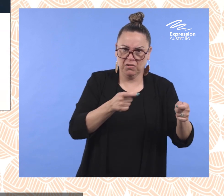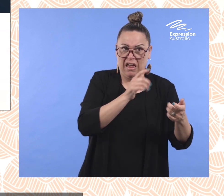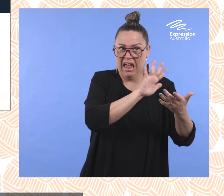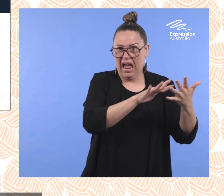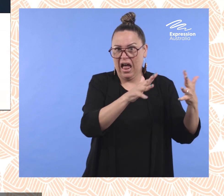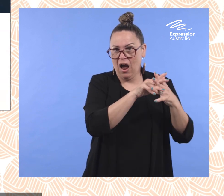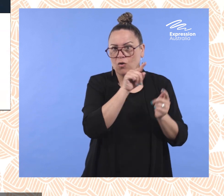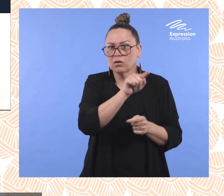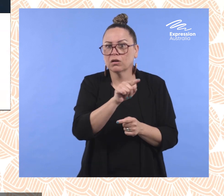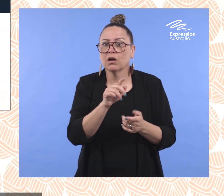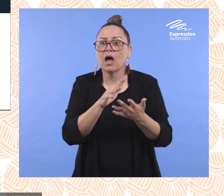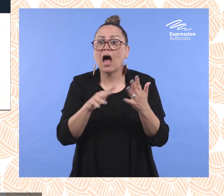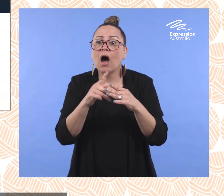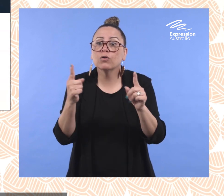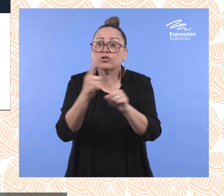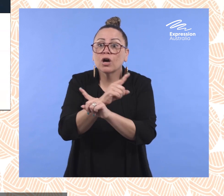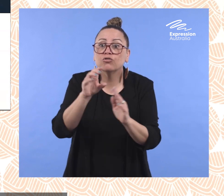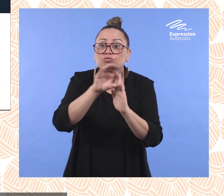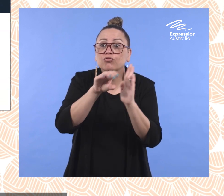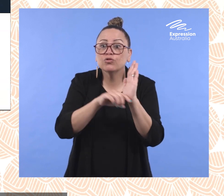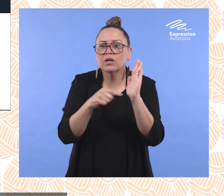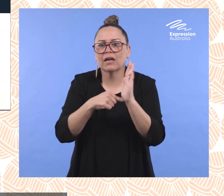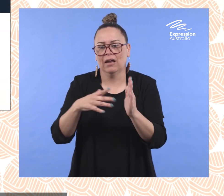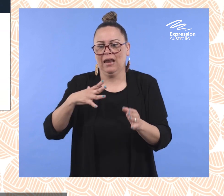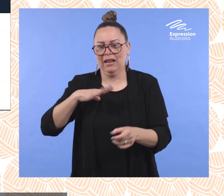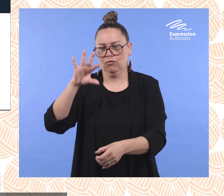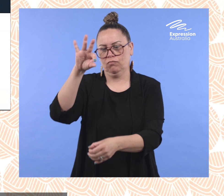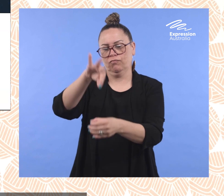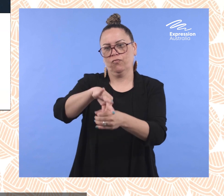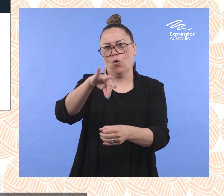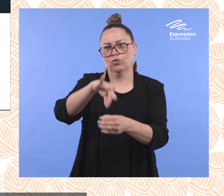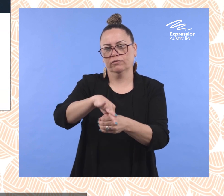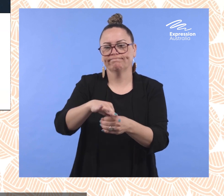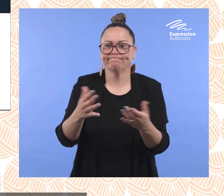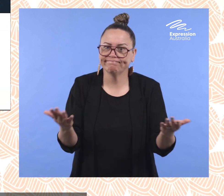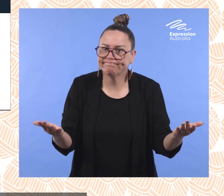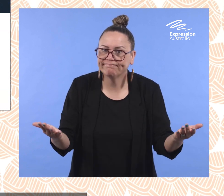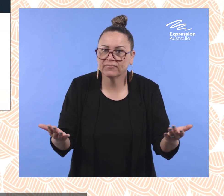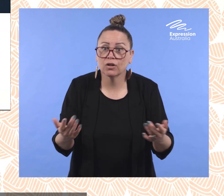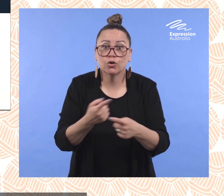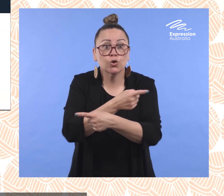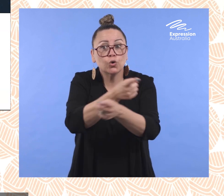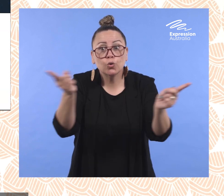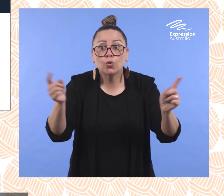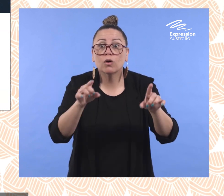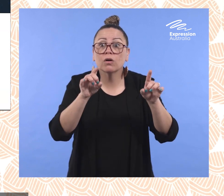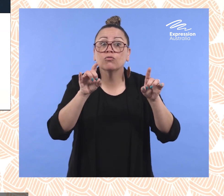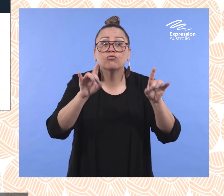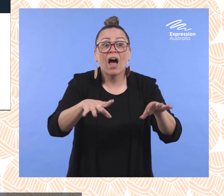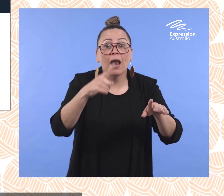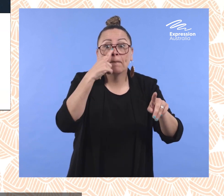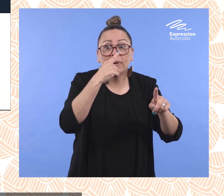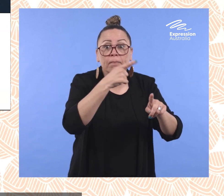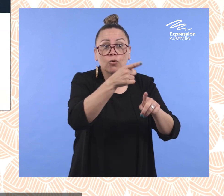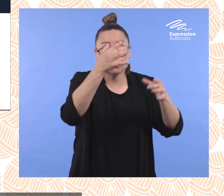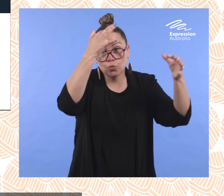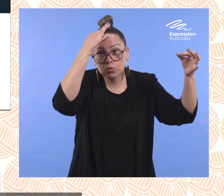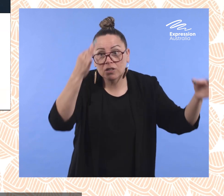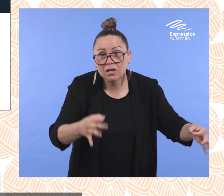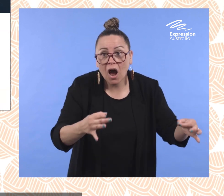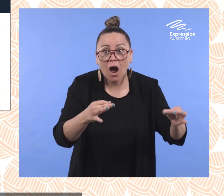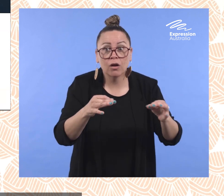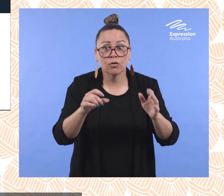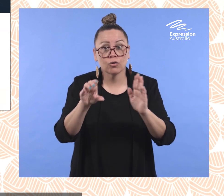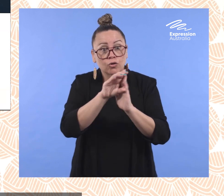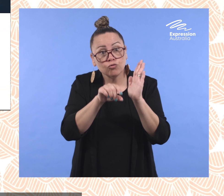you can change the Constitution is by holding a referendum. And it's up to Australian people to decide if the